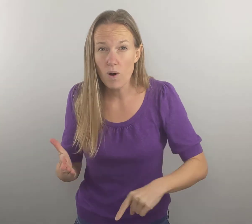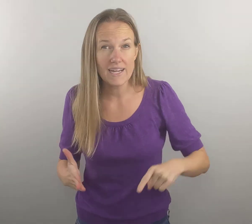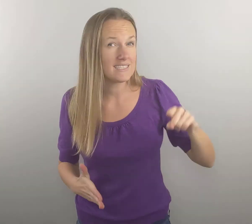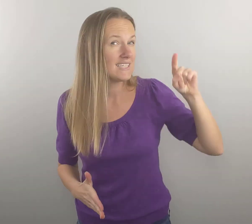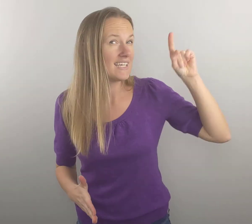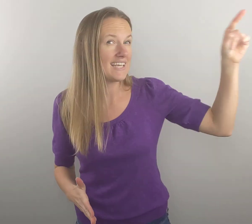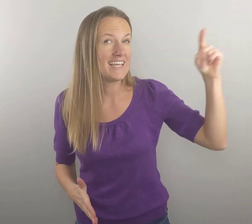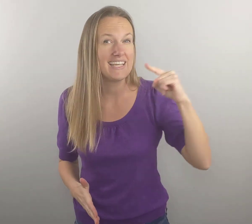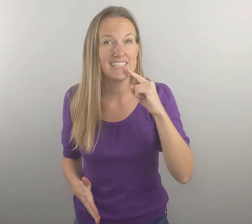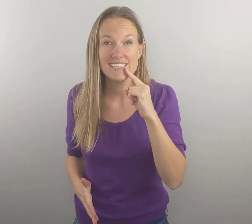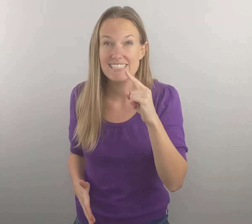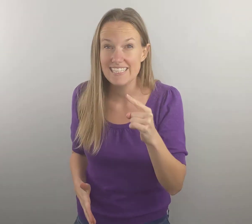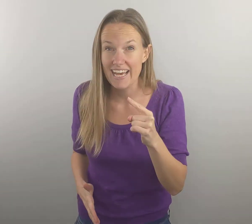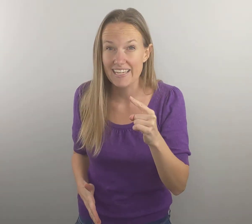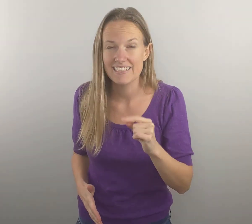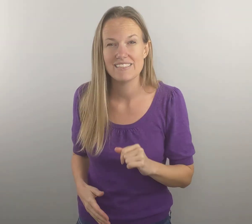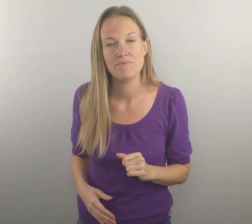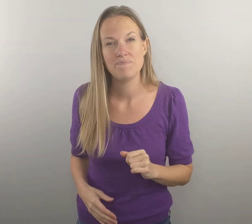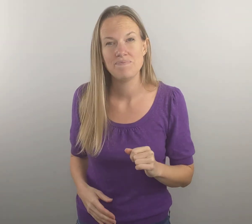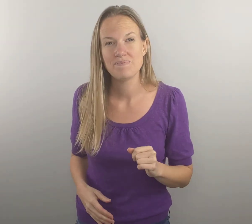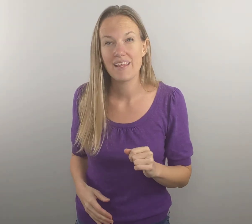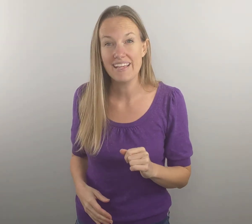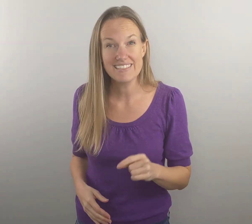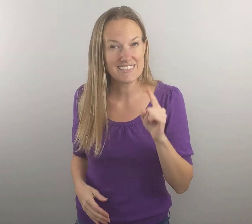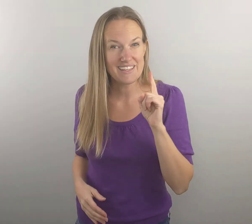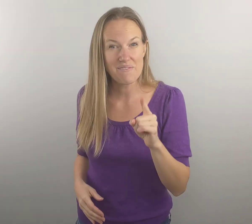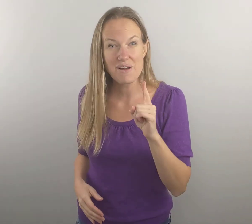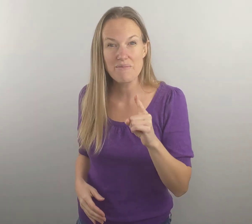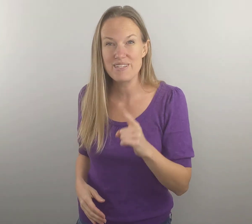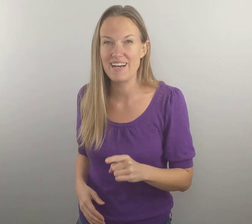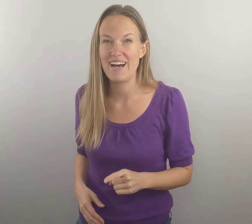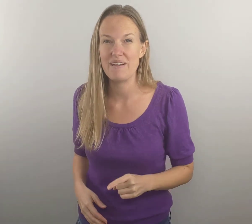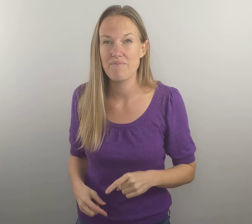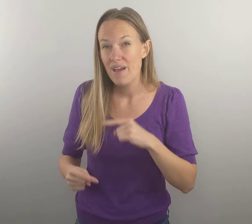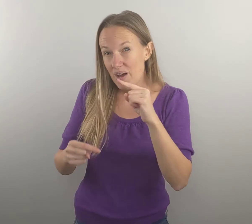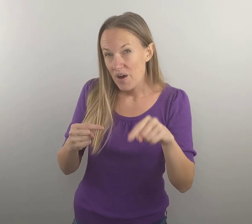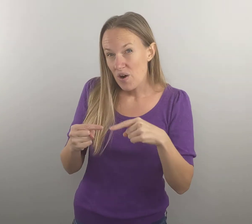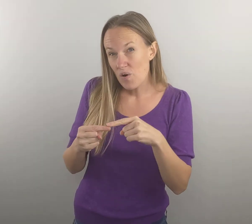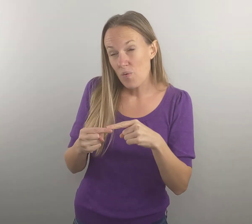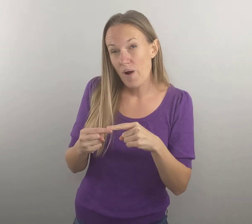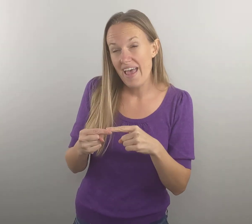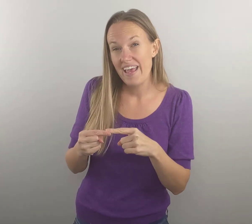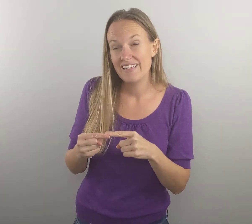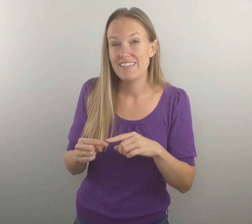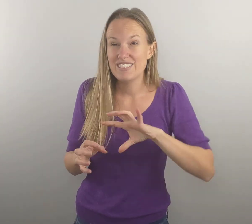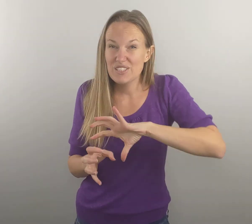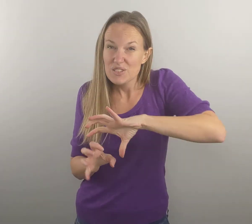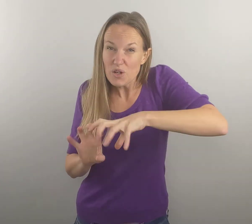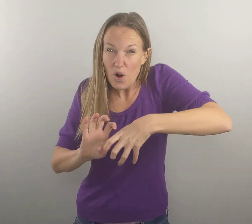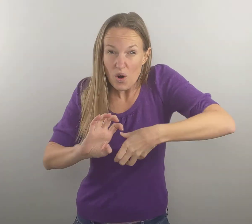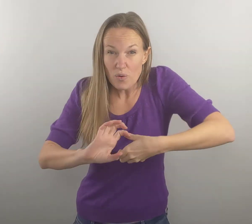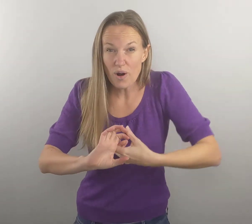what he said. And let's try that one more time. When